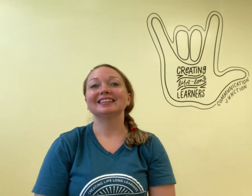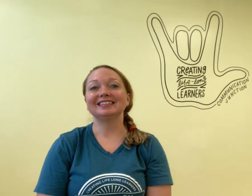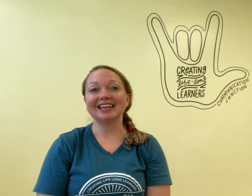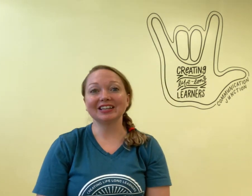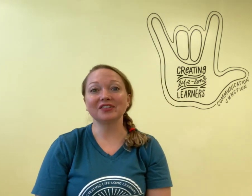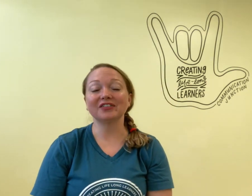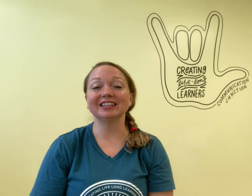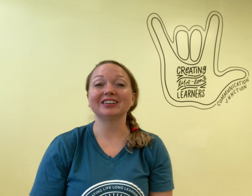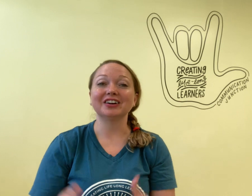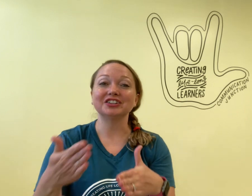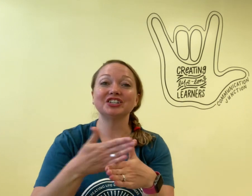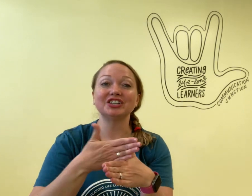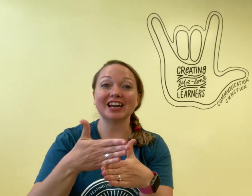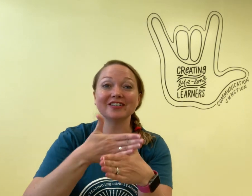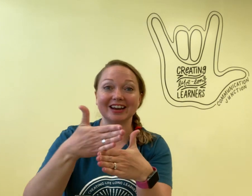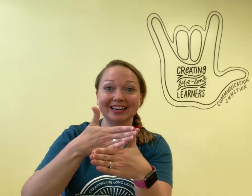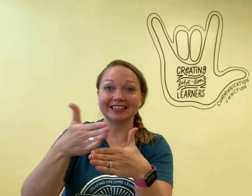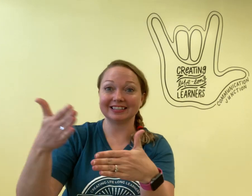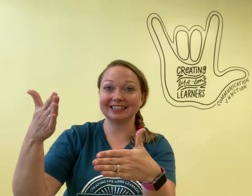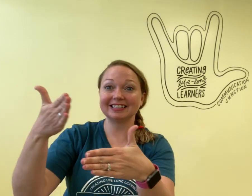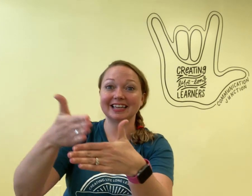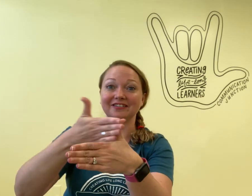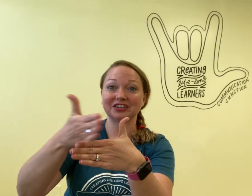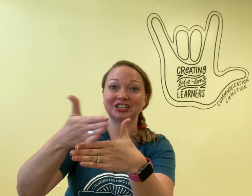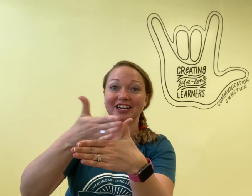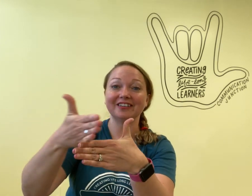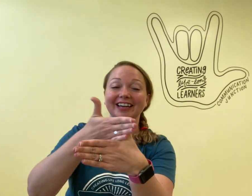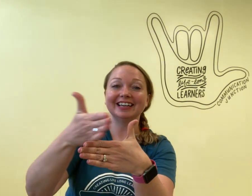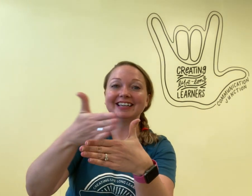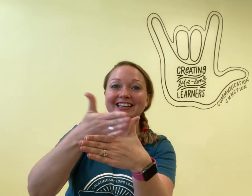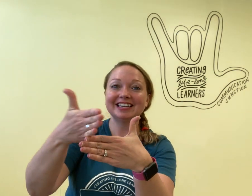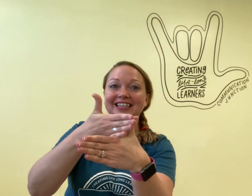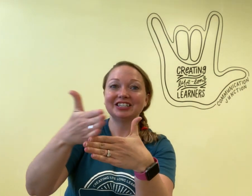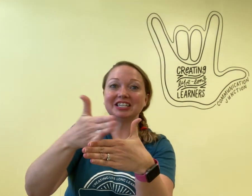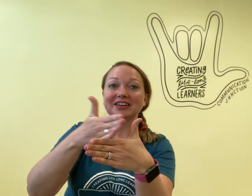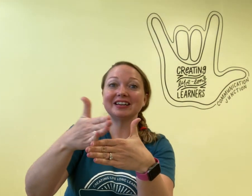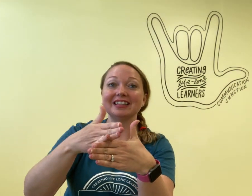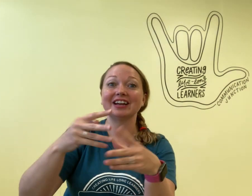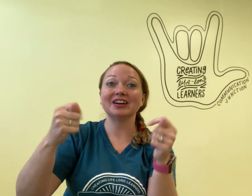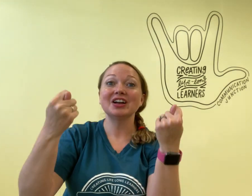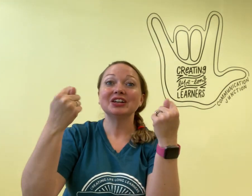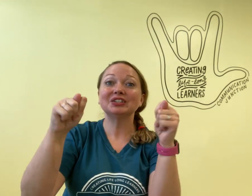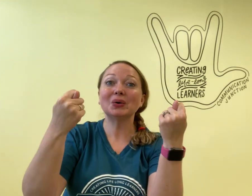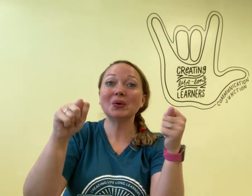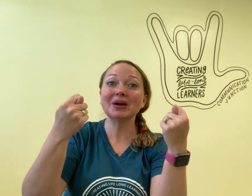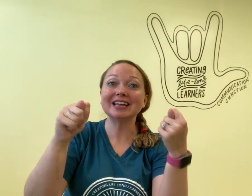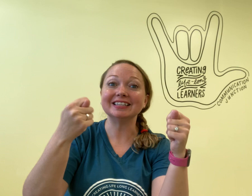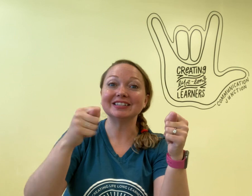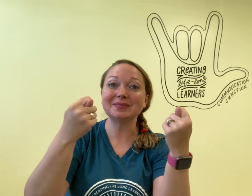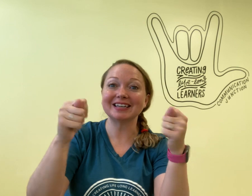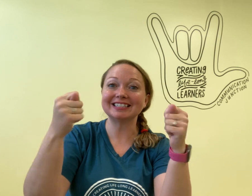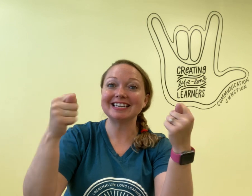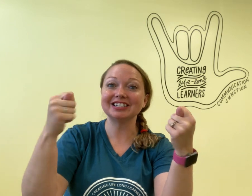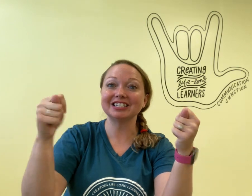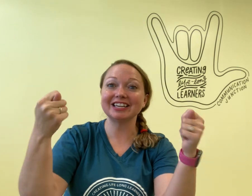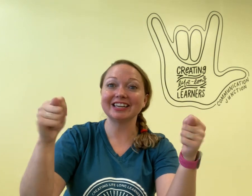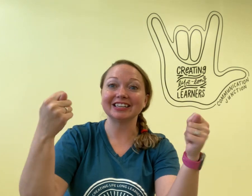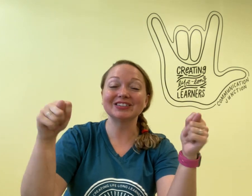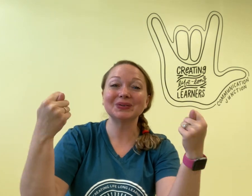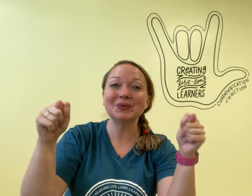10 Little Friends are sharing. This is a sign for sharing. Sharing their toys. So you make a T and you shake it.